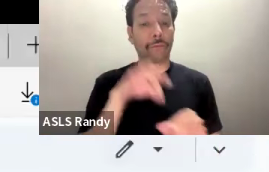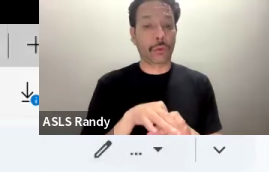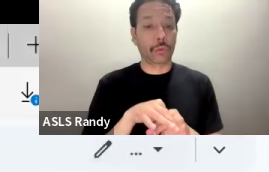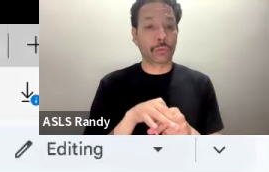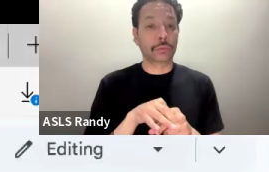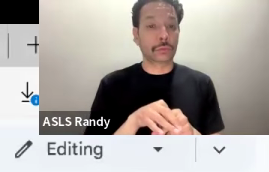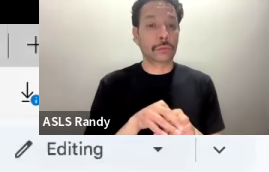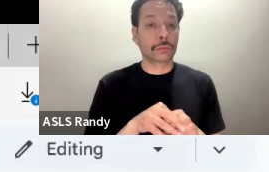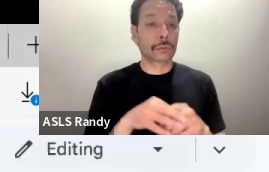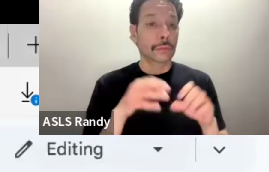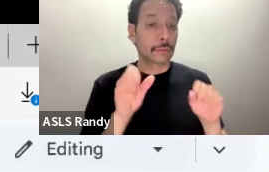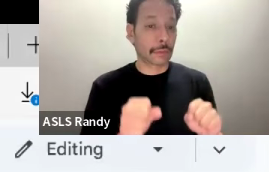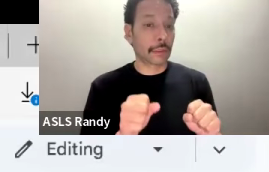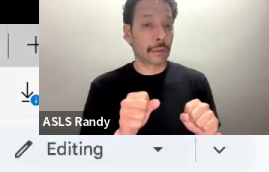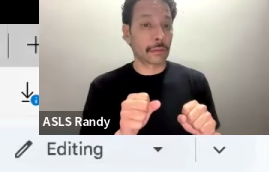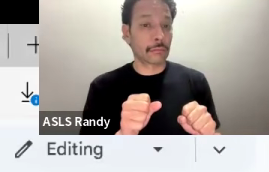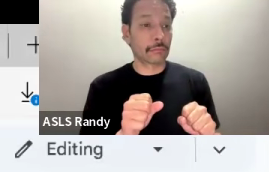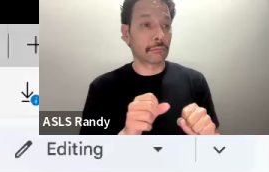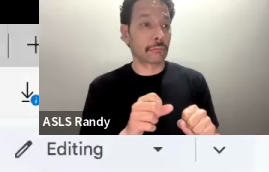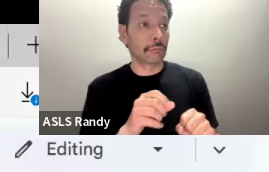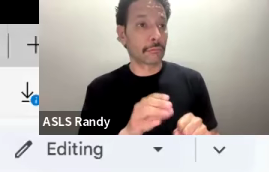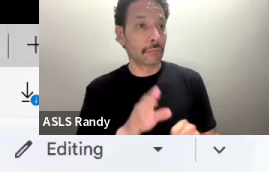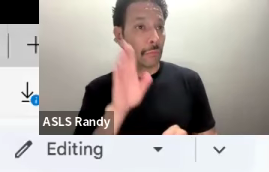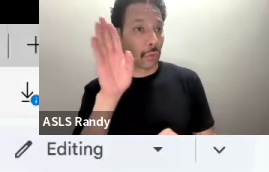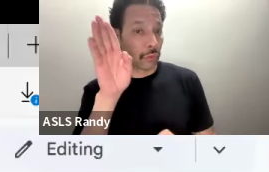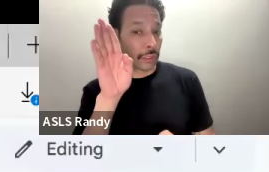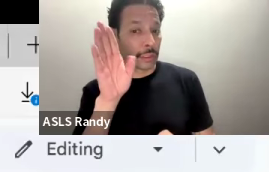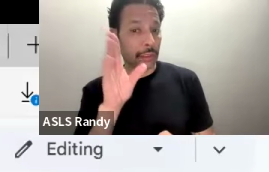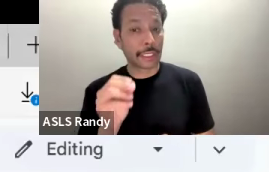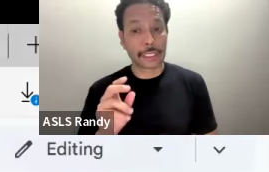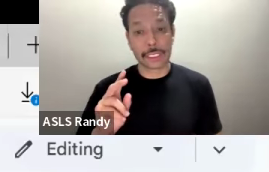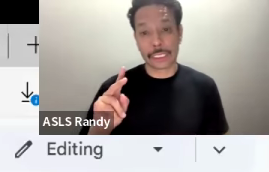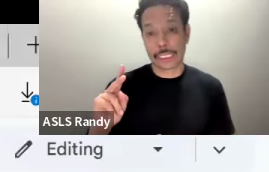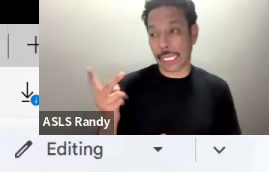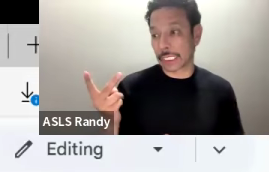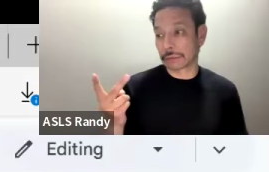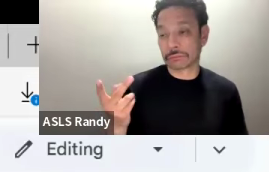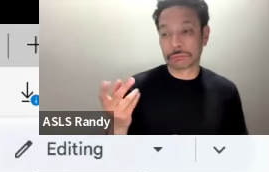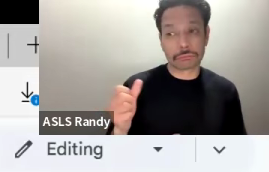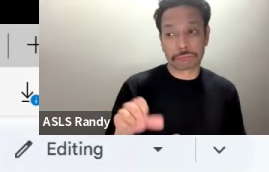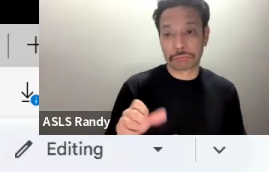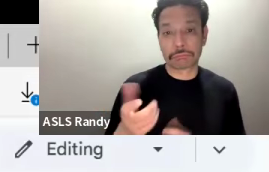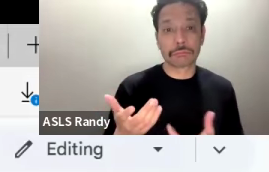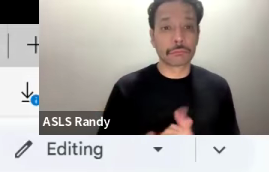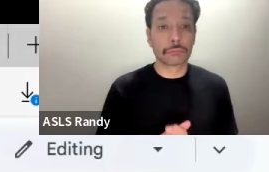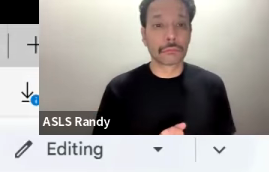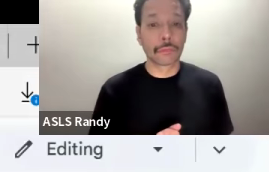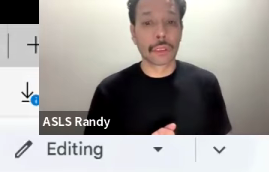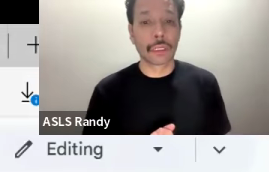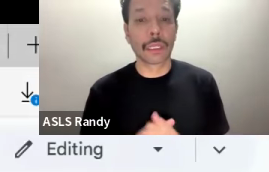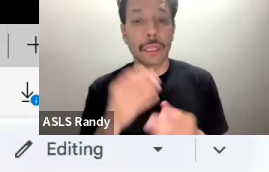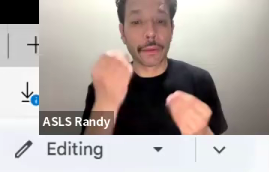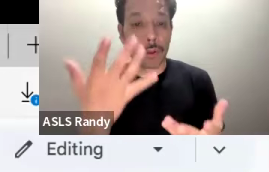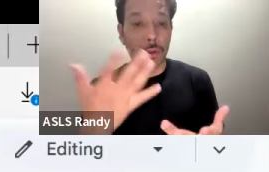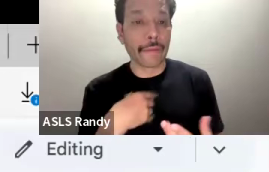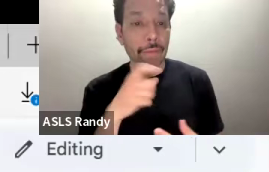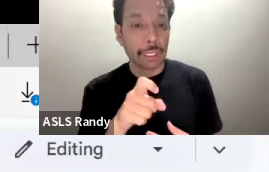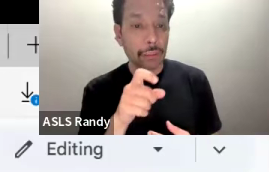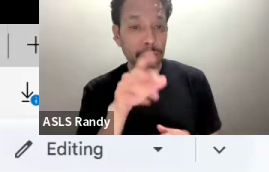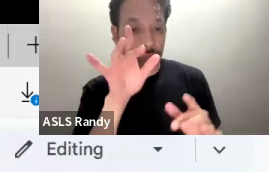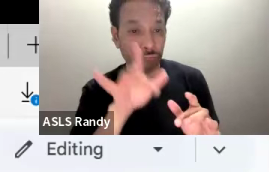can make a motion and second. I'm gonna put, yep. Let me know if I need to